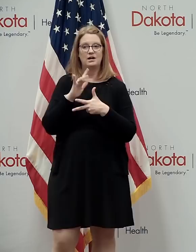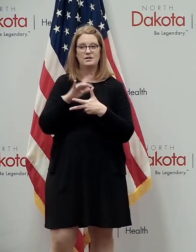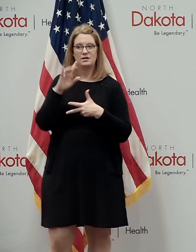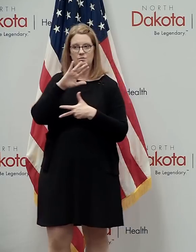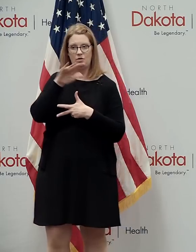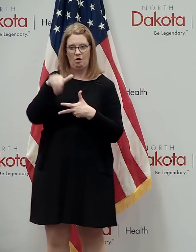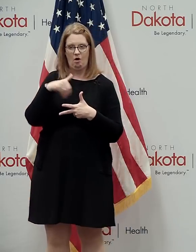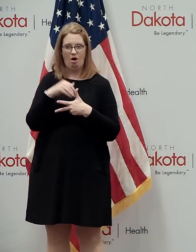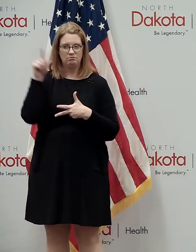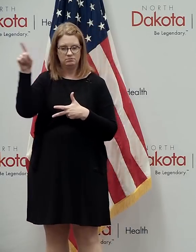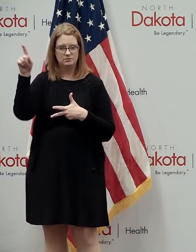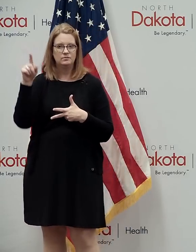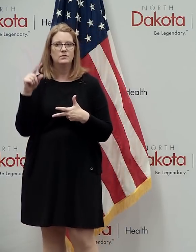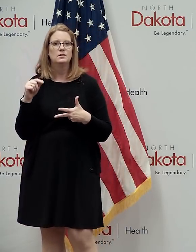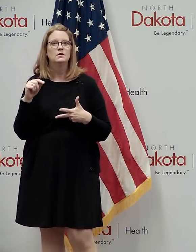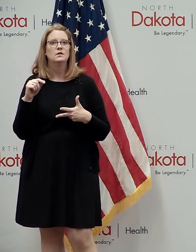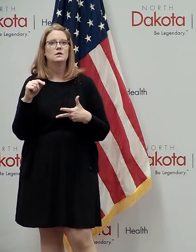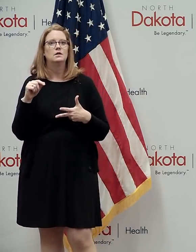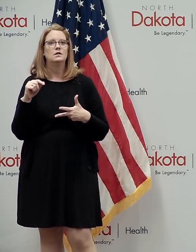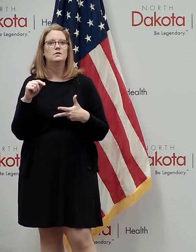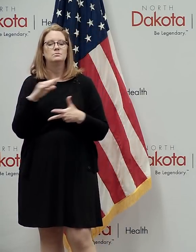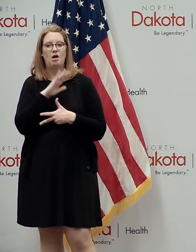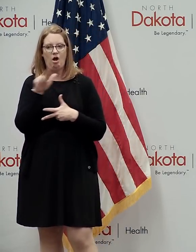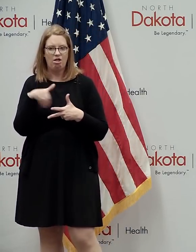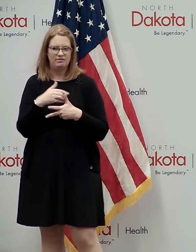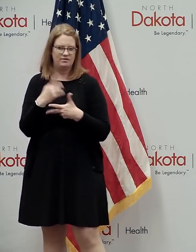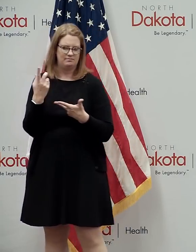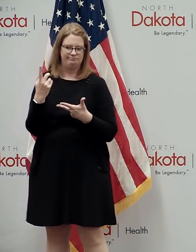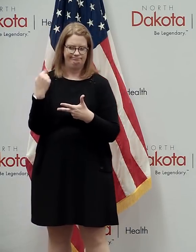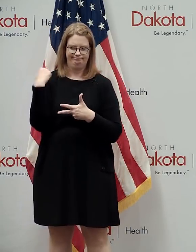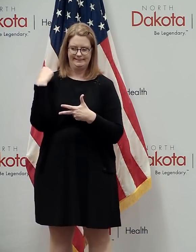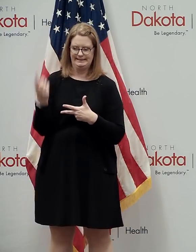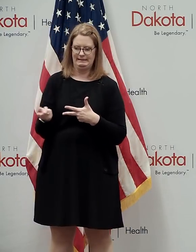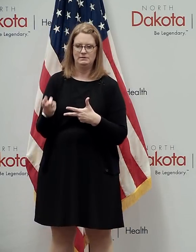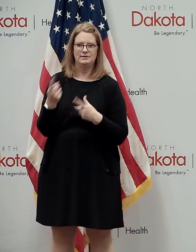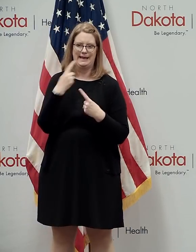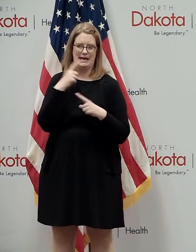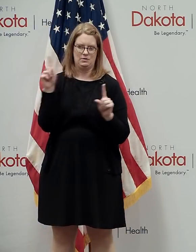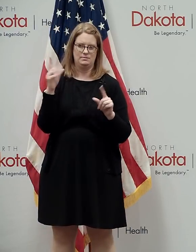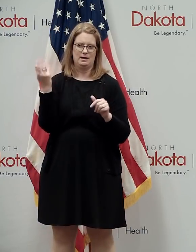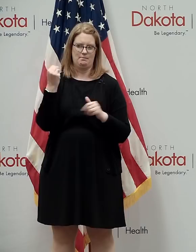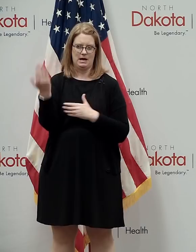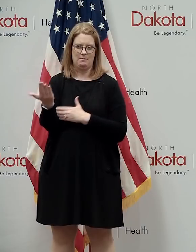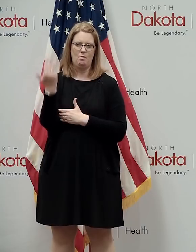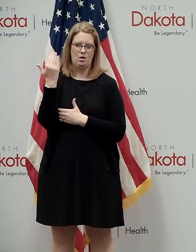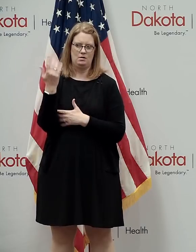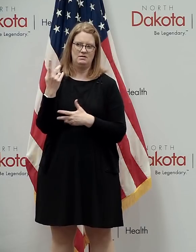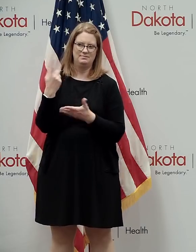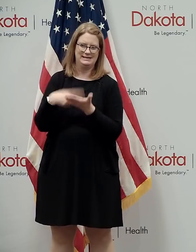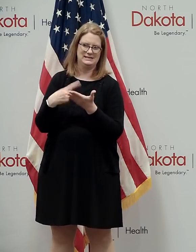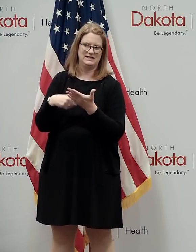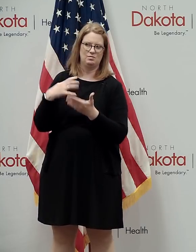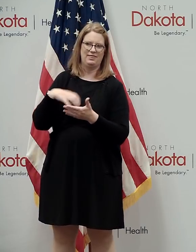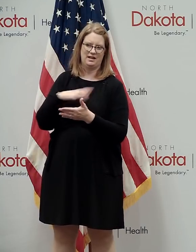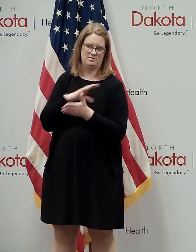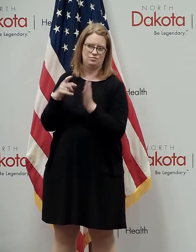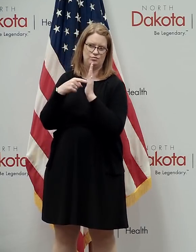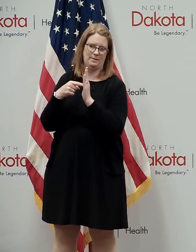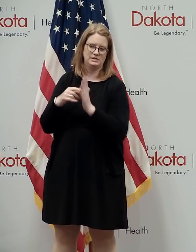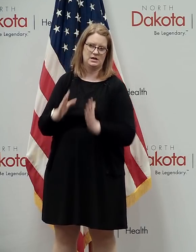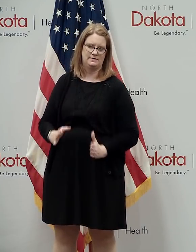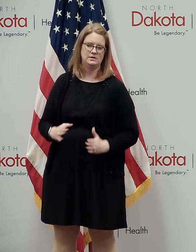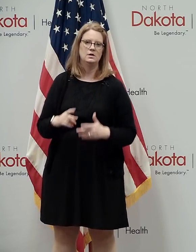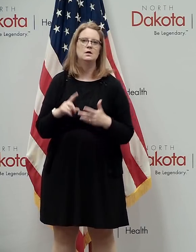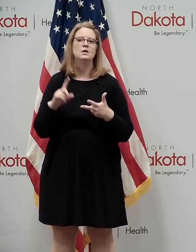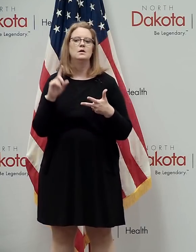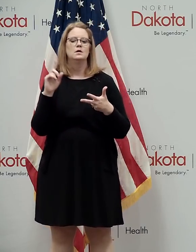them this week. Matter of fact, all of them since the announcement on Monday morning. Second question is